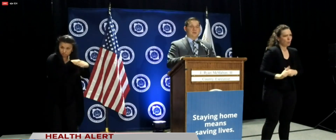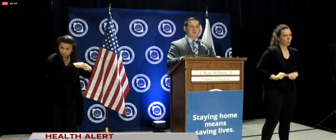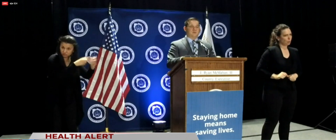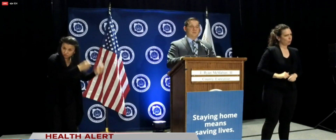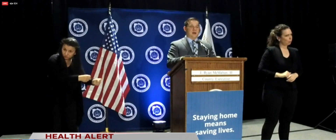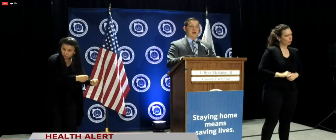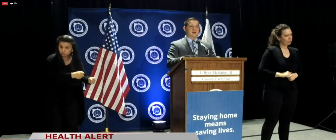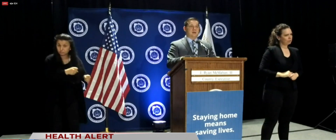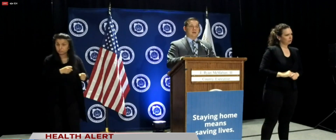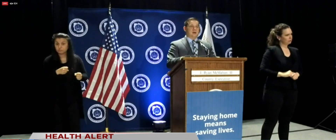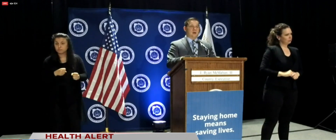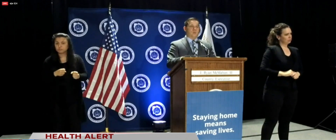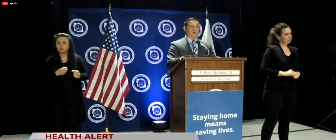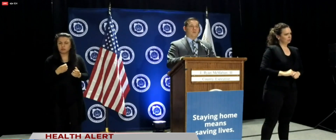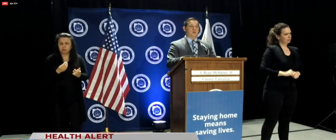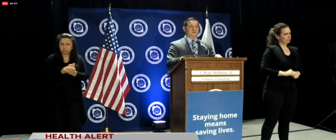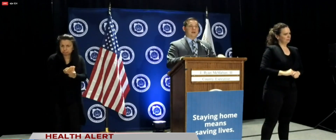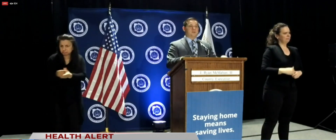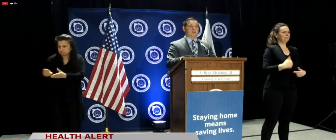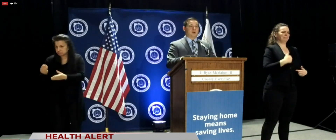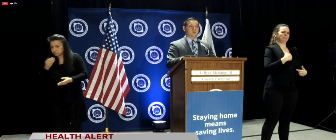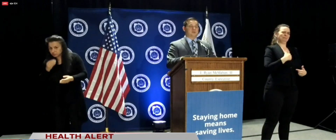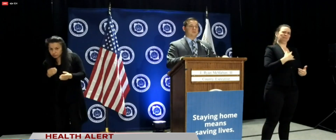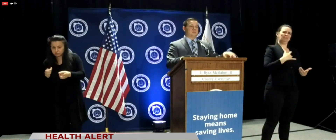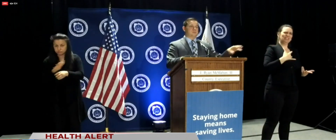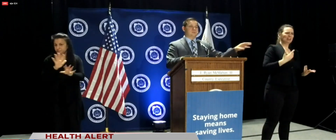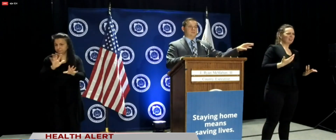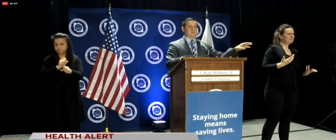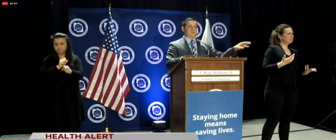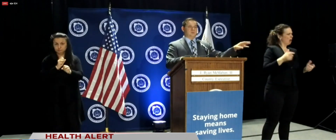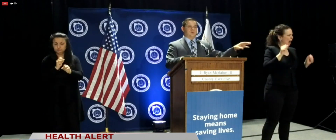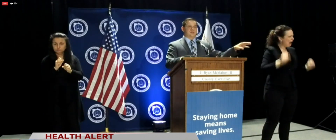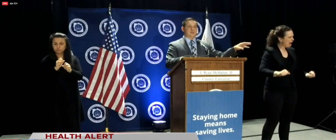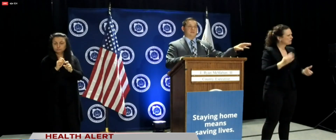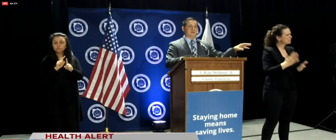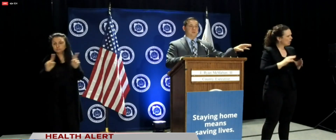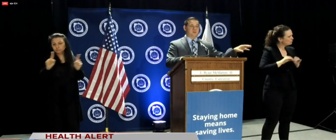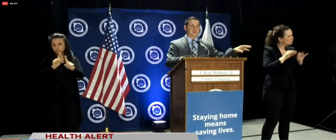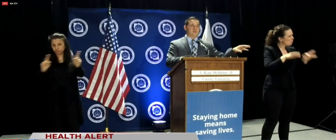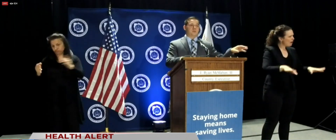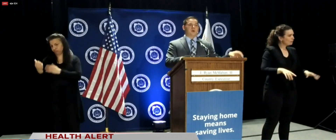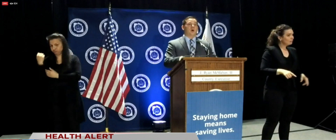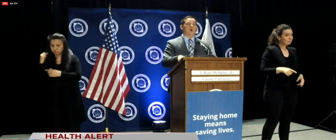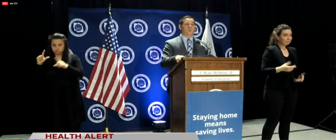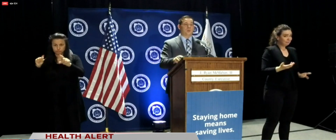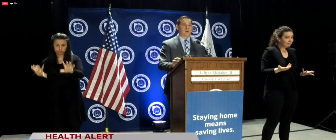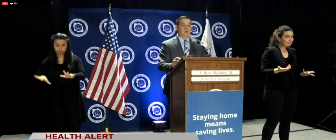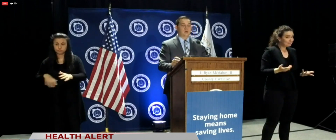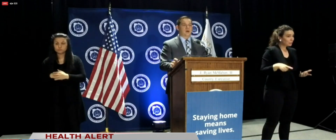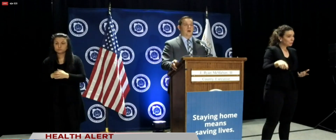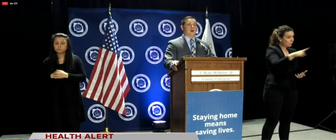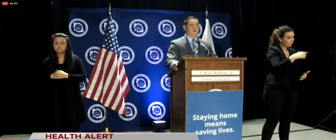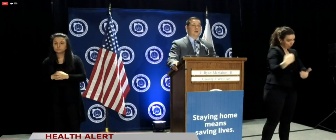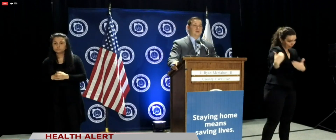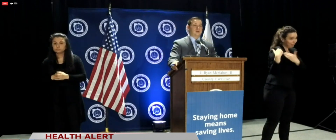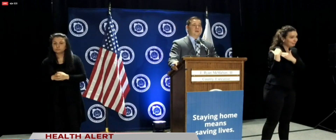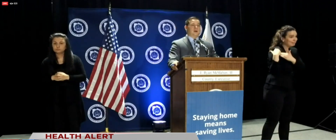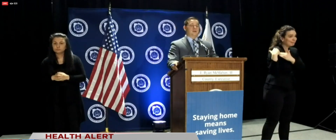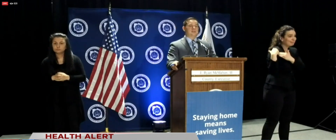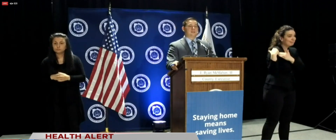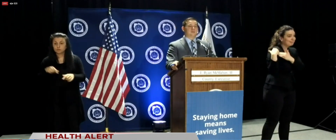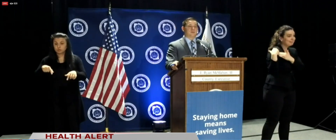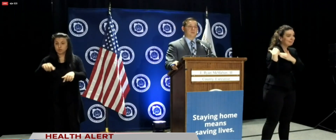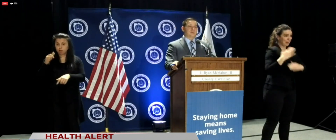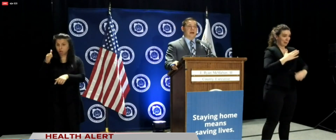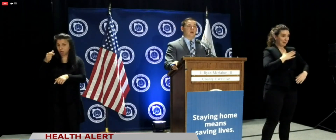for me, for my workforce that I'm in charge with. Over 75% of the people are at home, right?